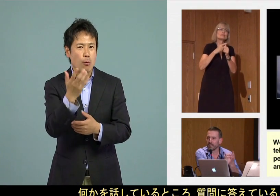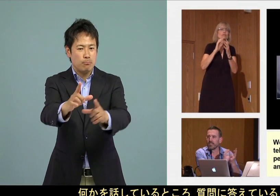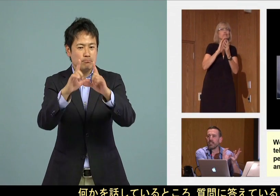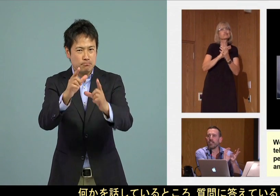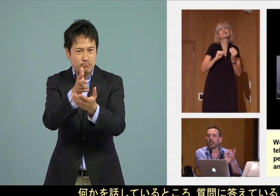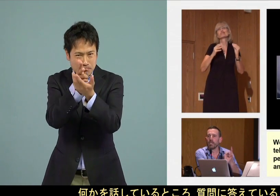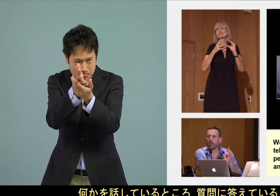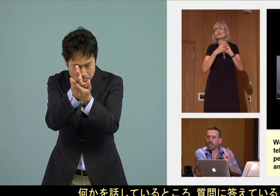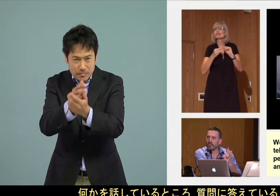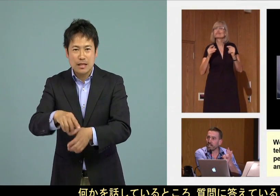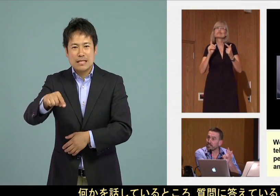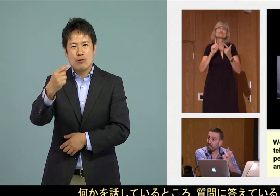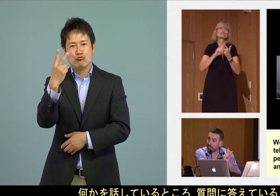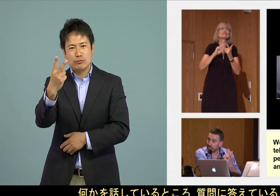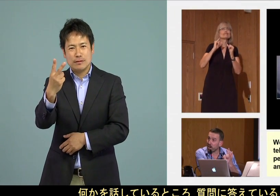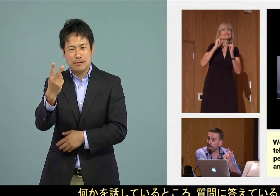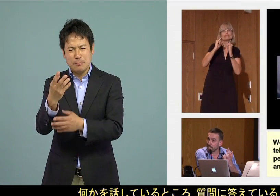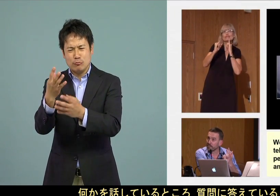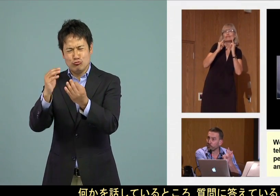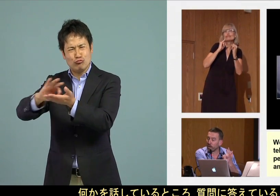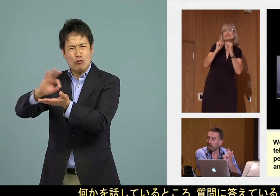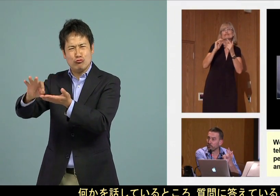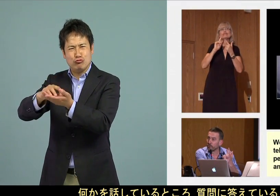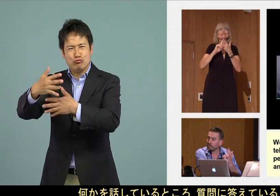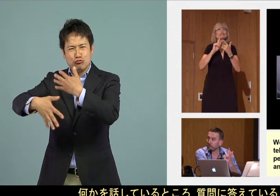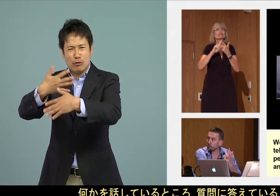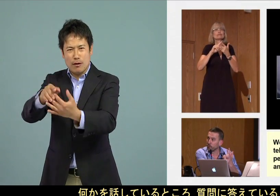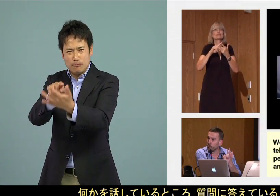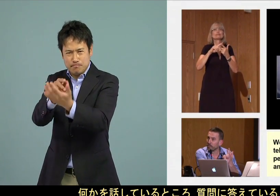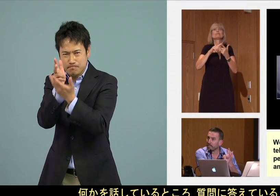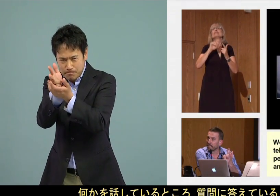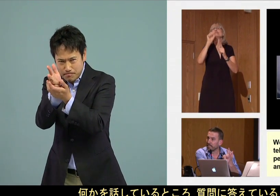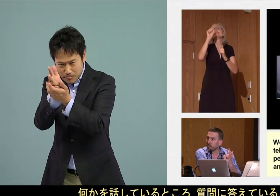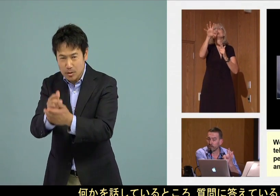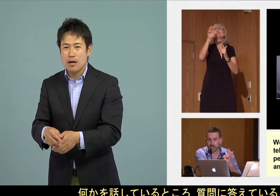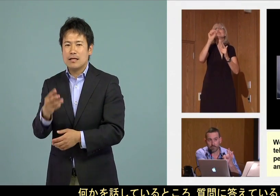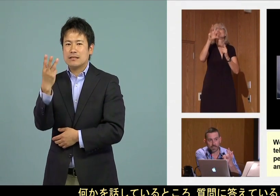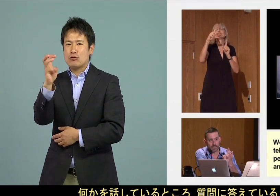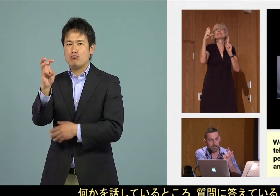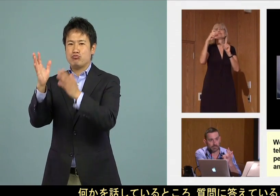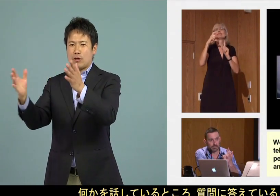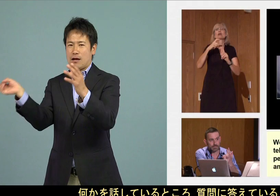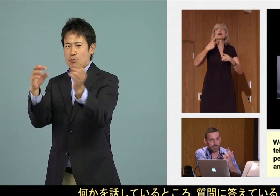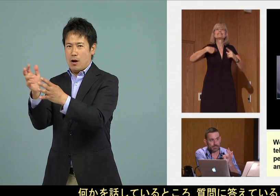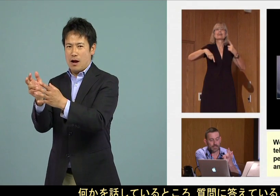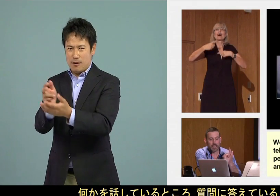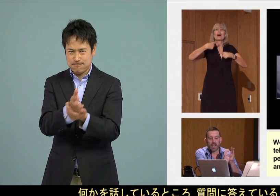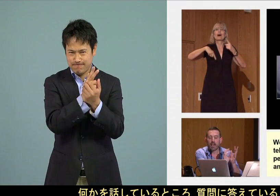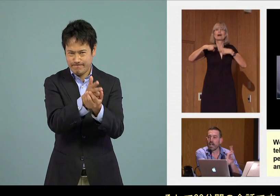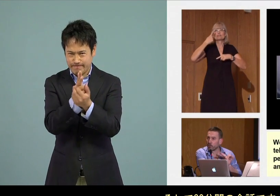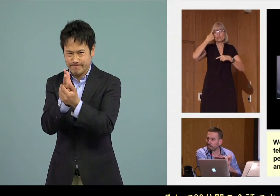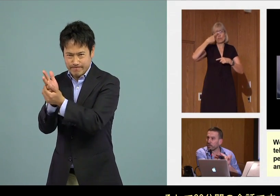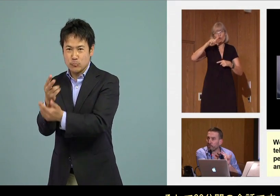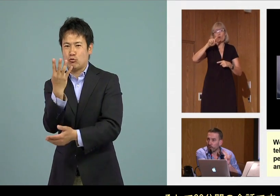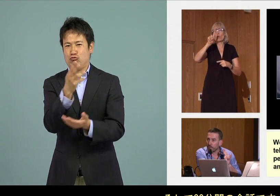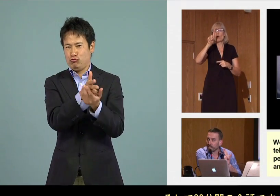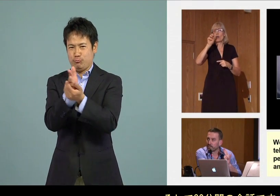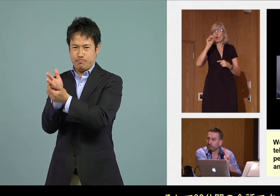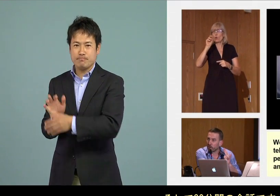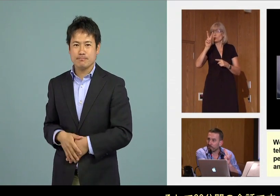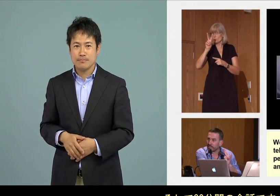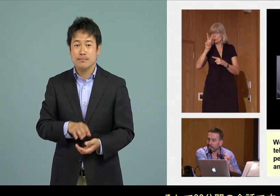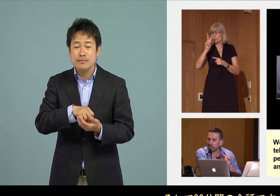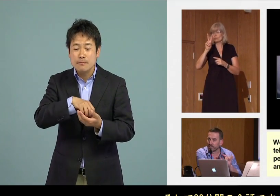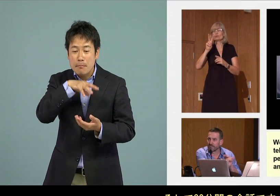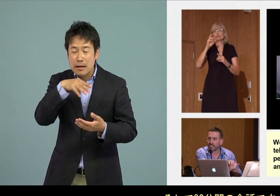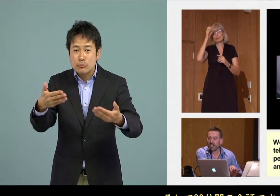interview, people giving us their signs for 102 key concepts, and also 30 minutes